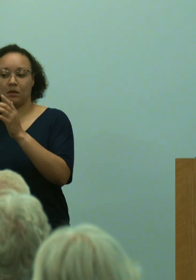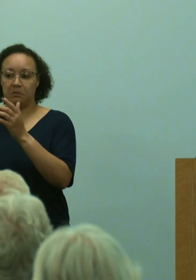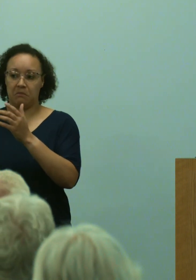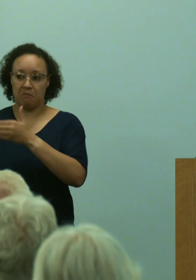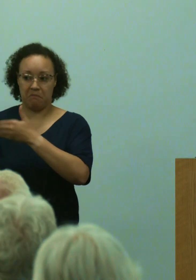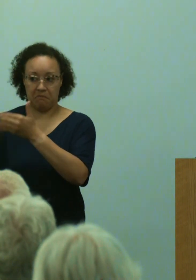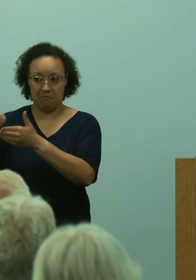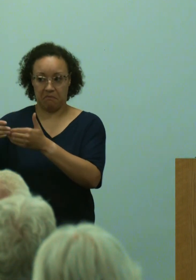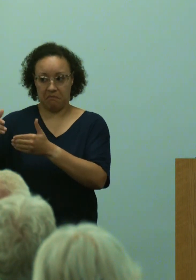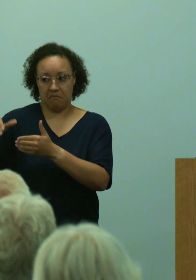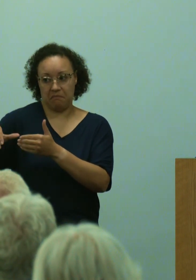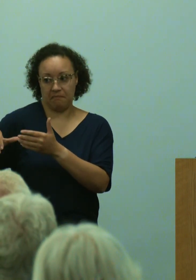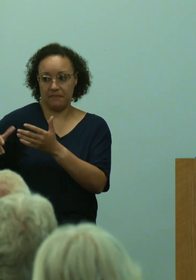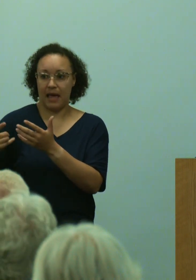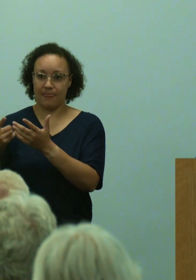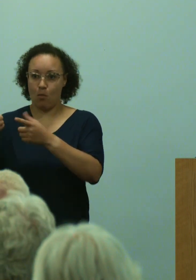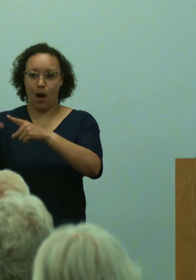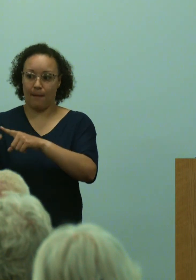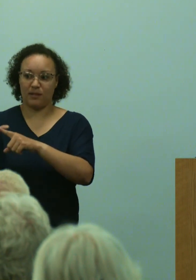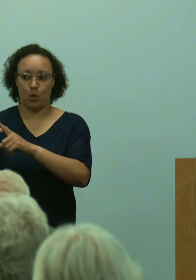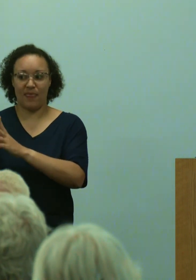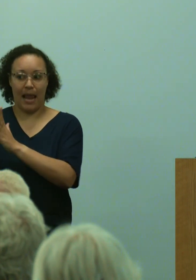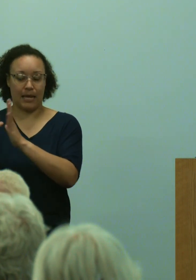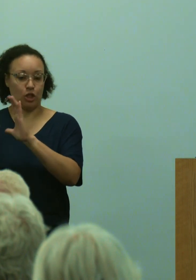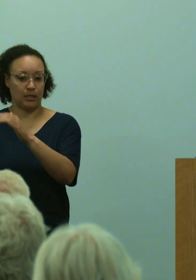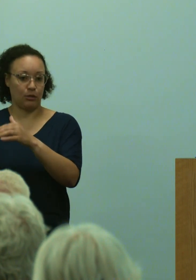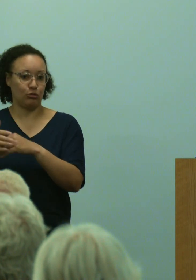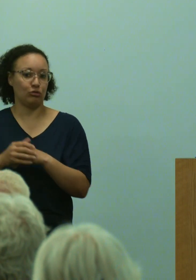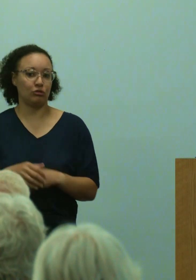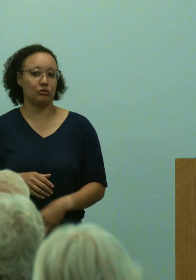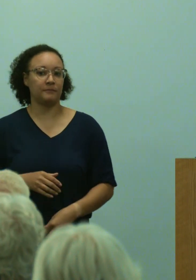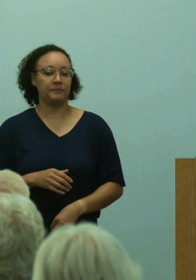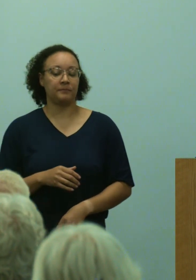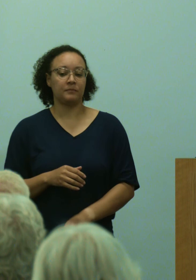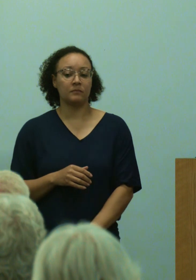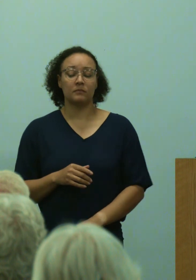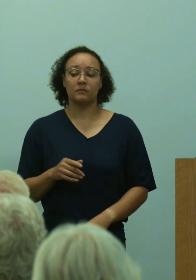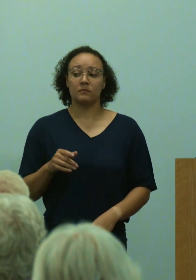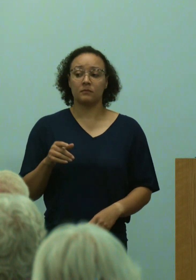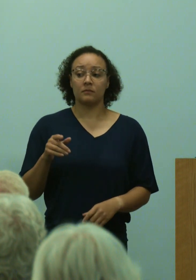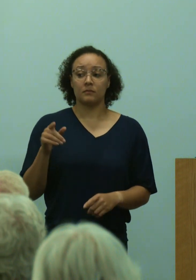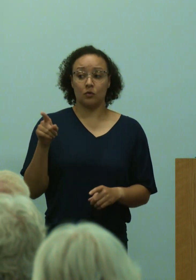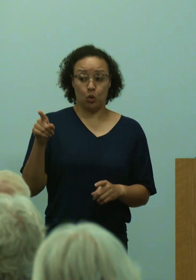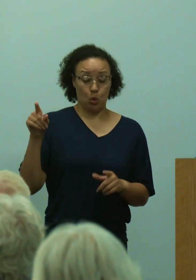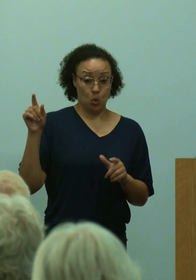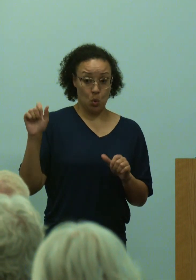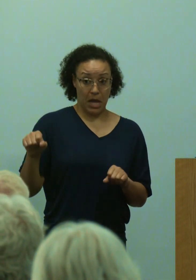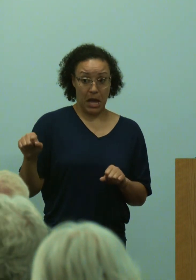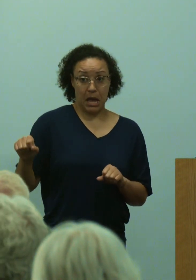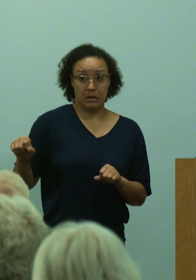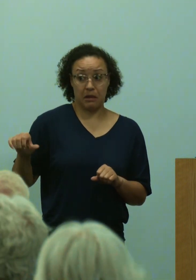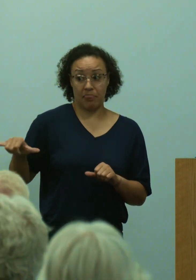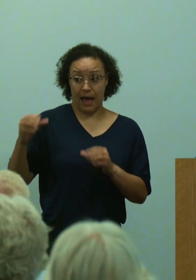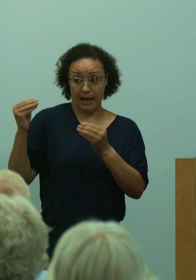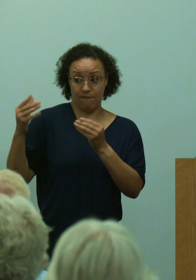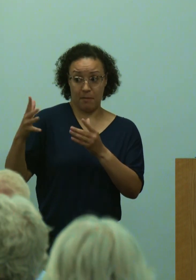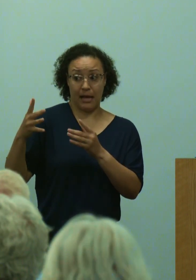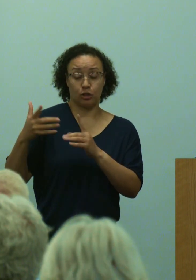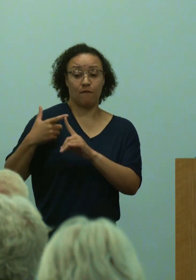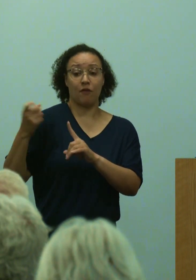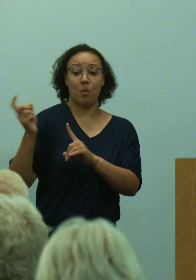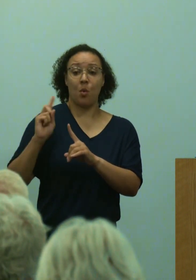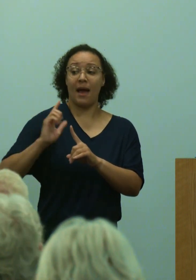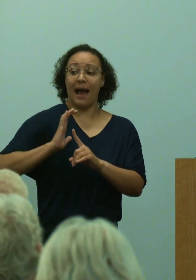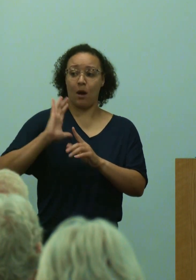particular piece of legislation. You will be able to get that information on our website in